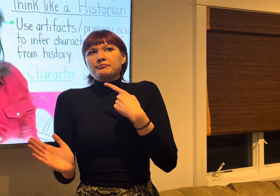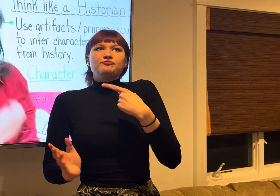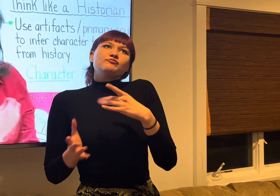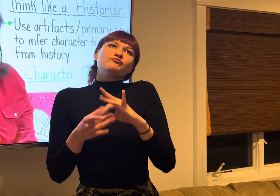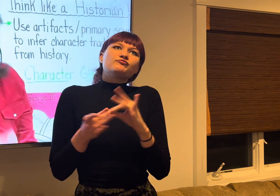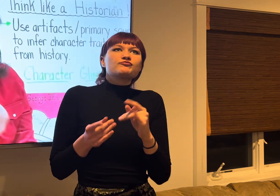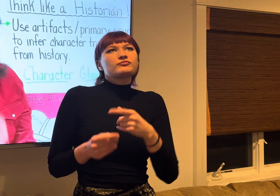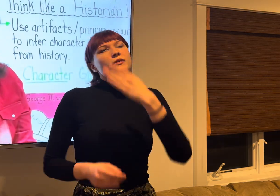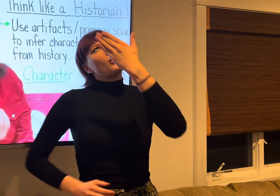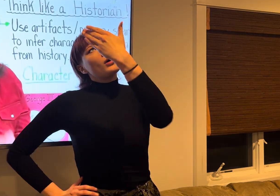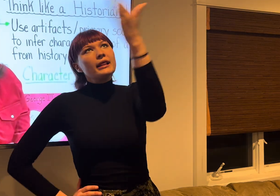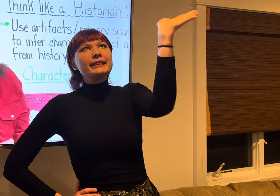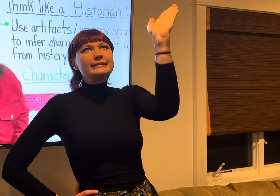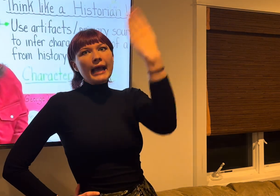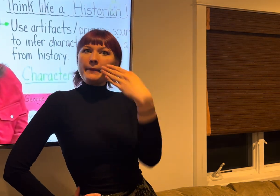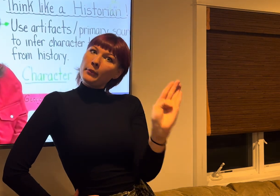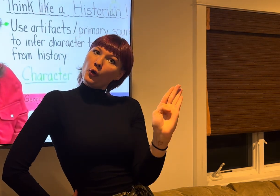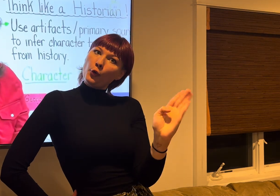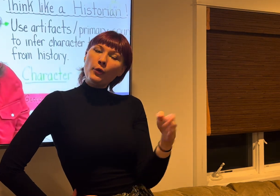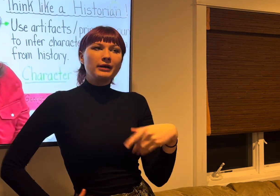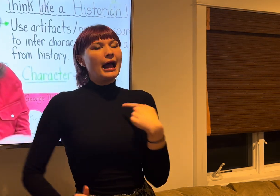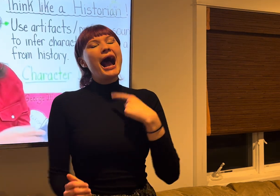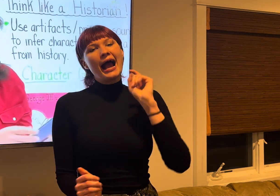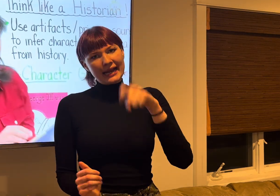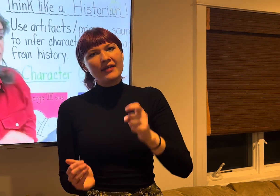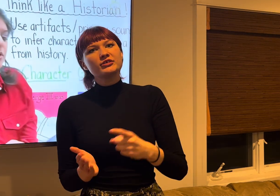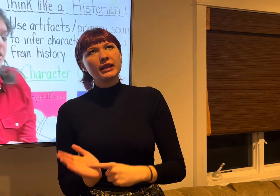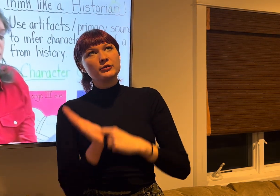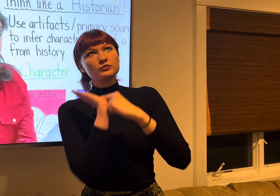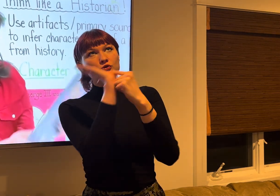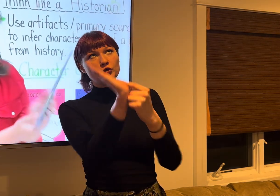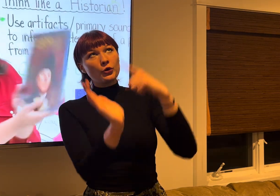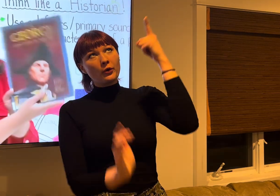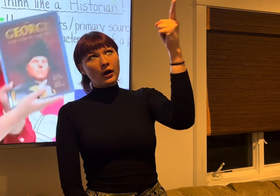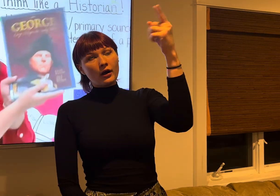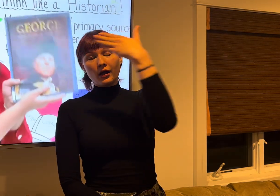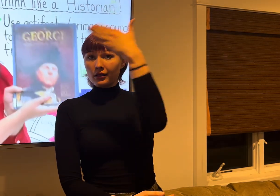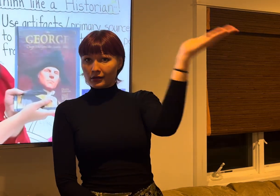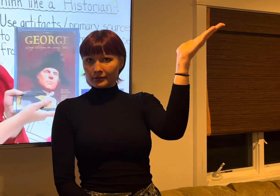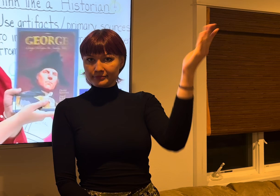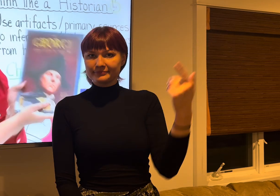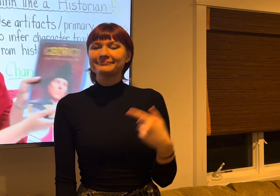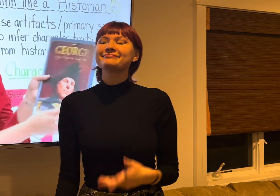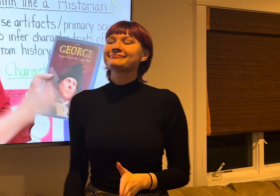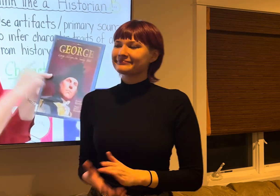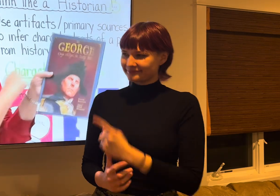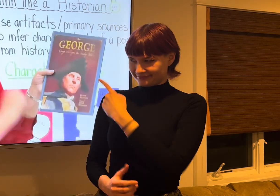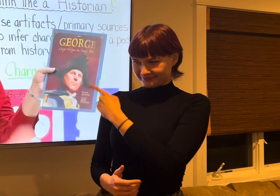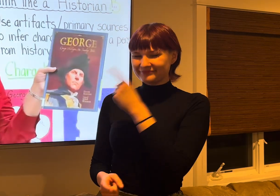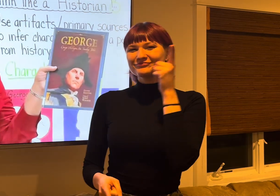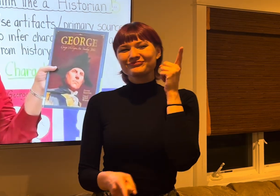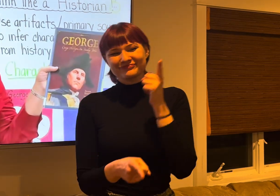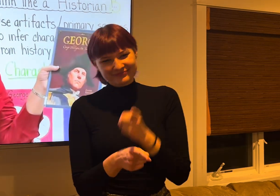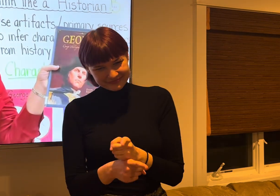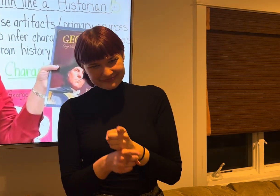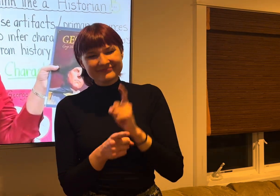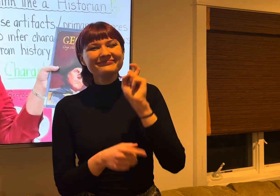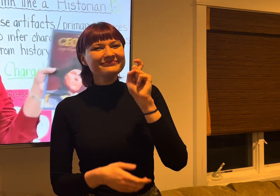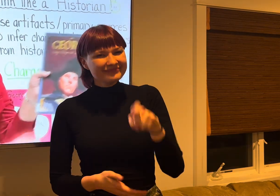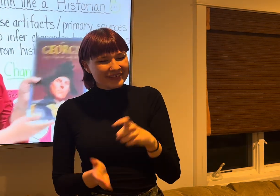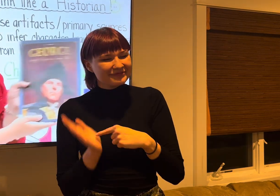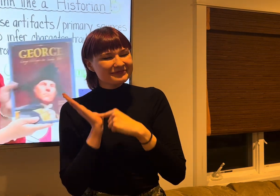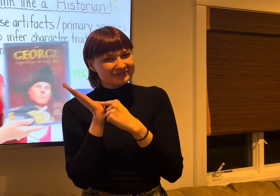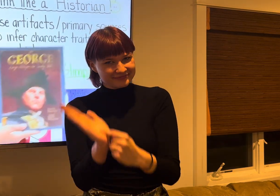prove it. You have to use something to show. So I want to read to you. We started a book, George Washington, our